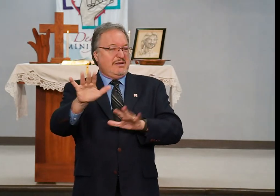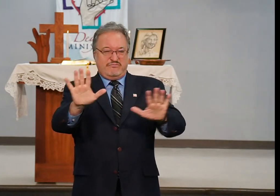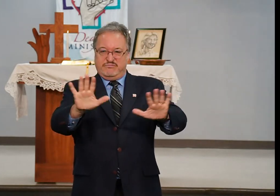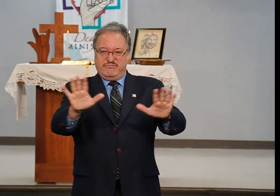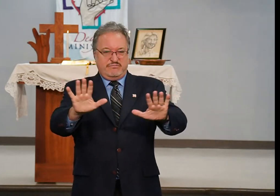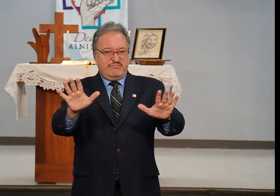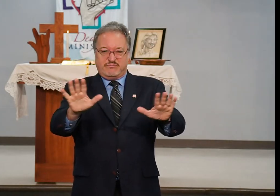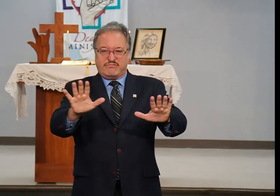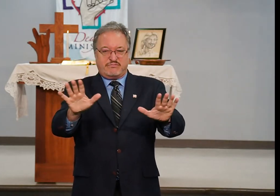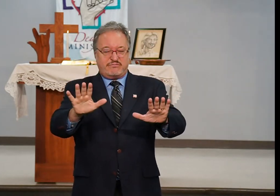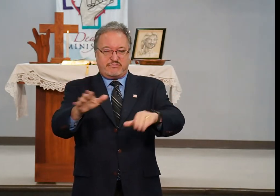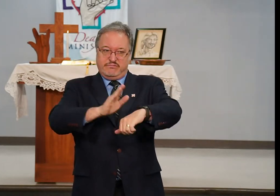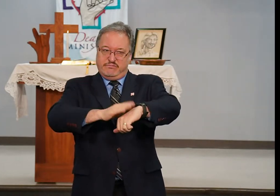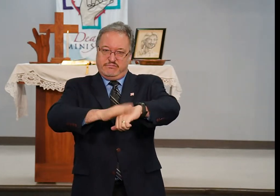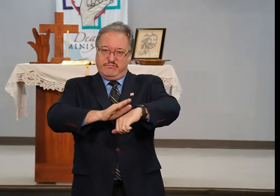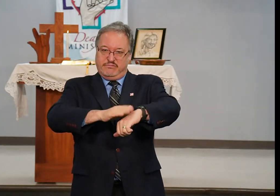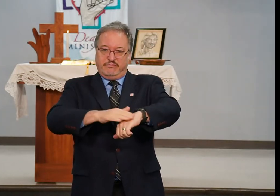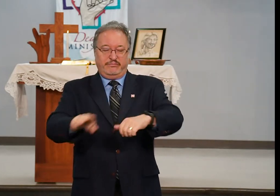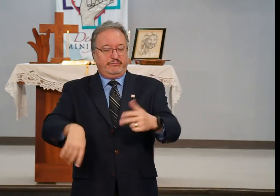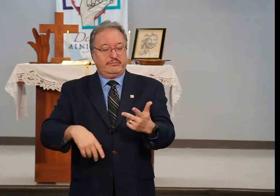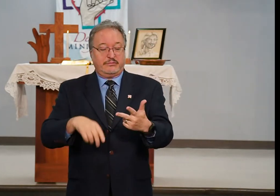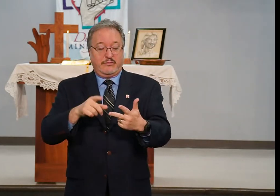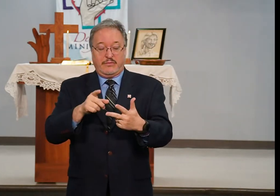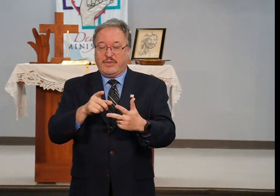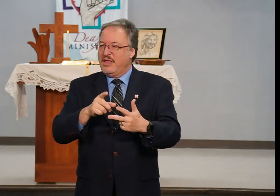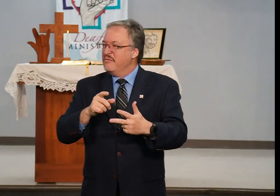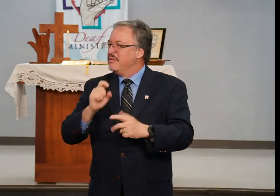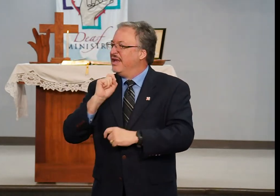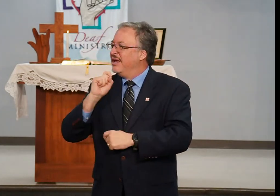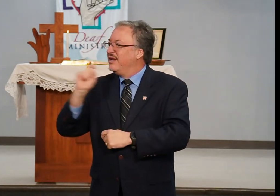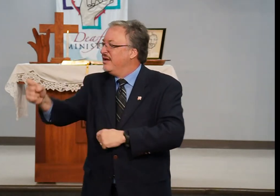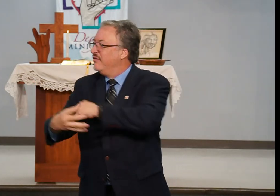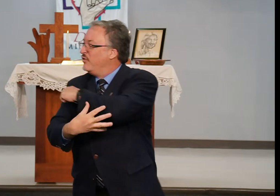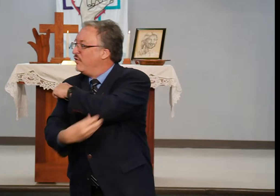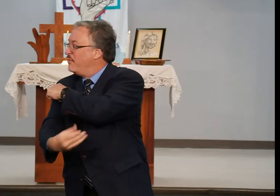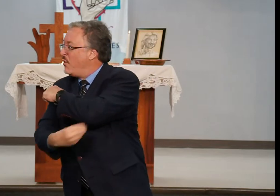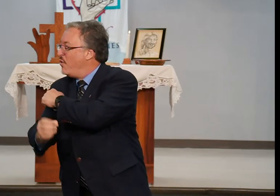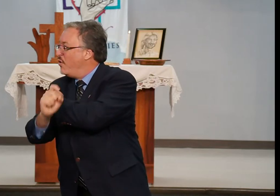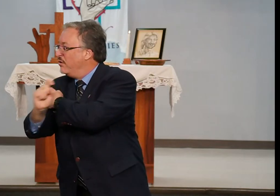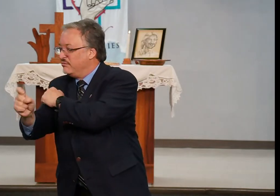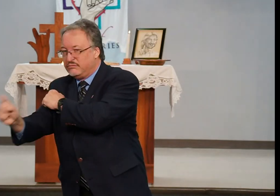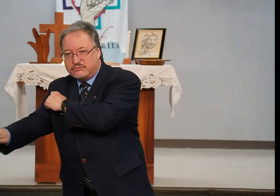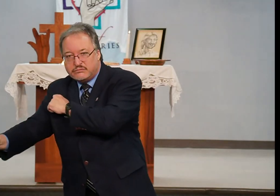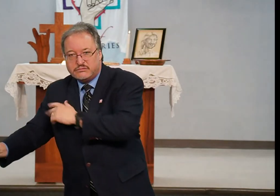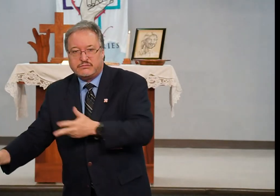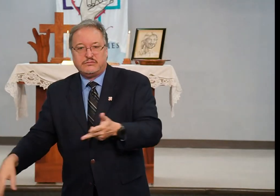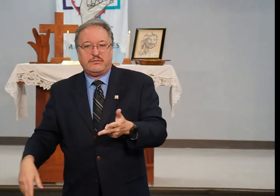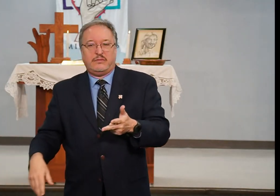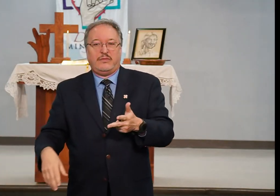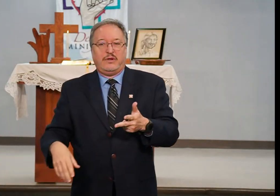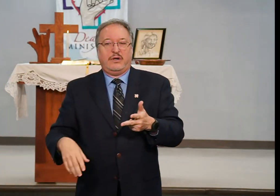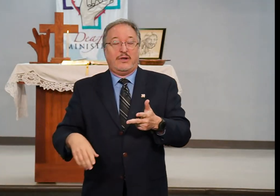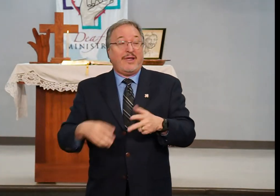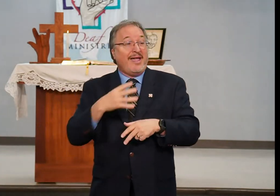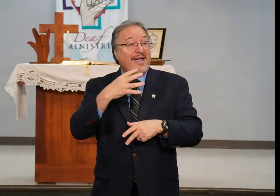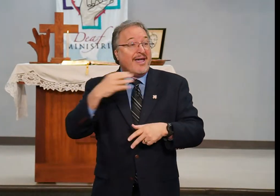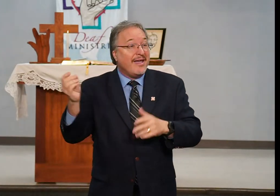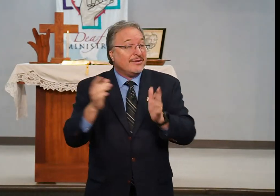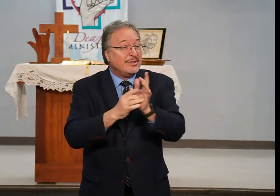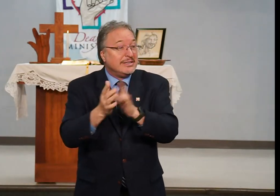We were taught that we should not be greedy, as Jesus warned us, that we should give alms to the poor, that we